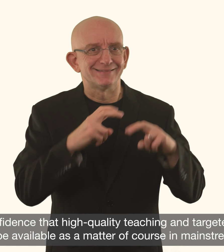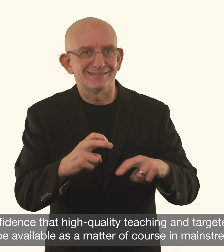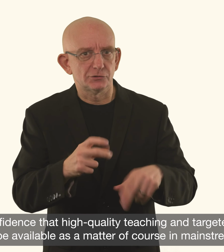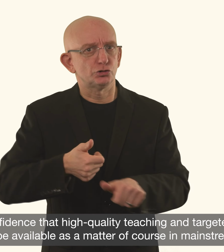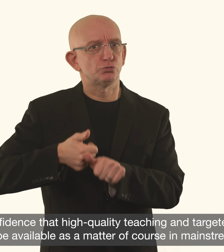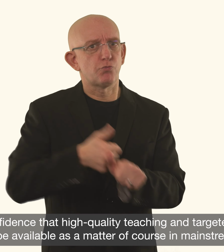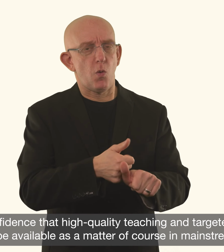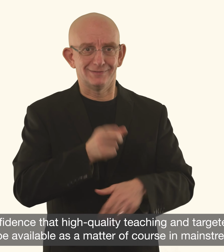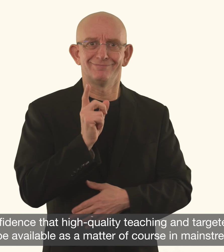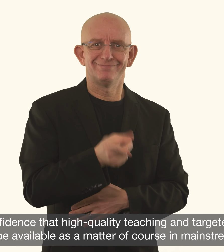settings,